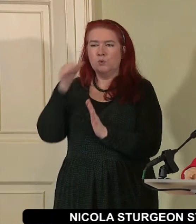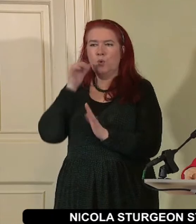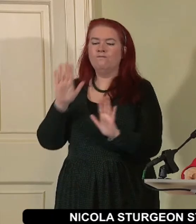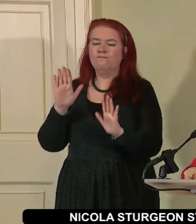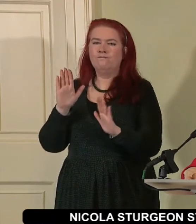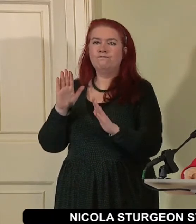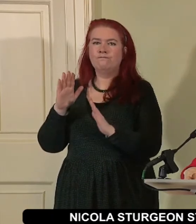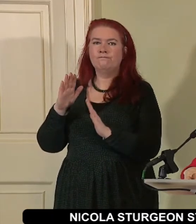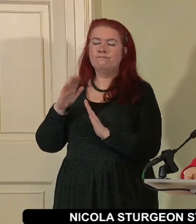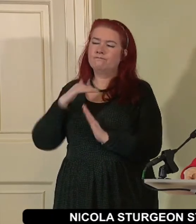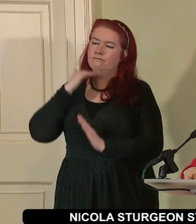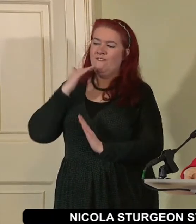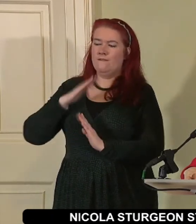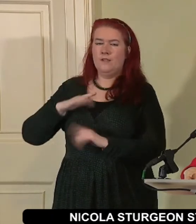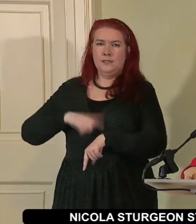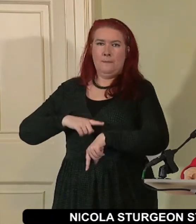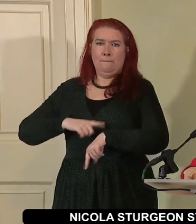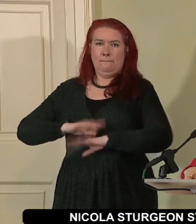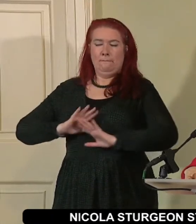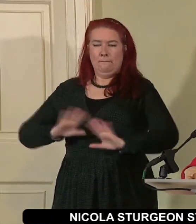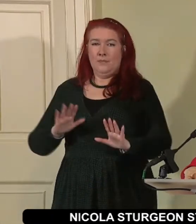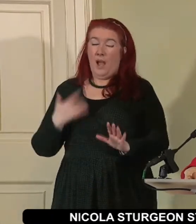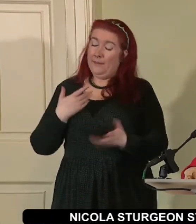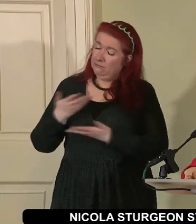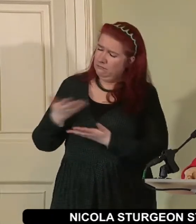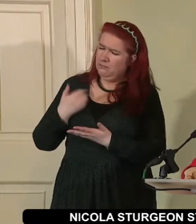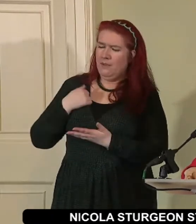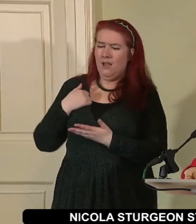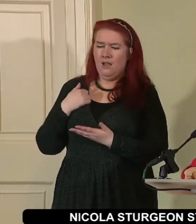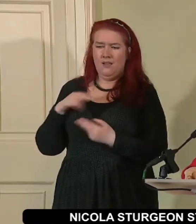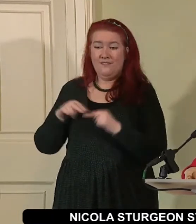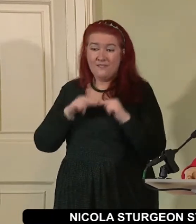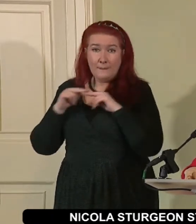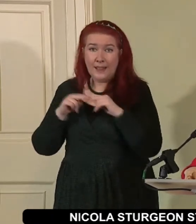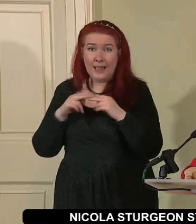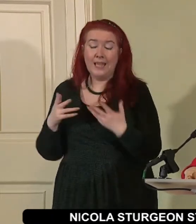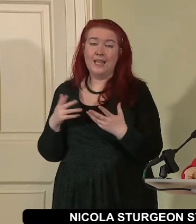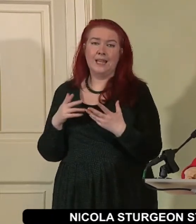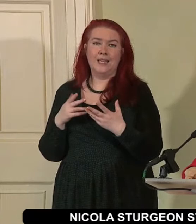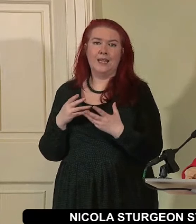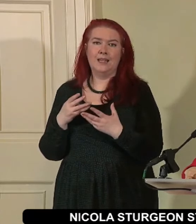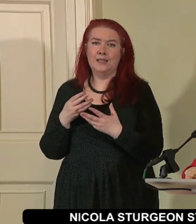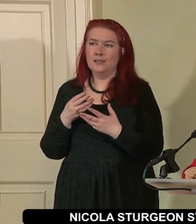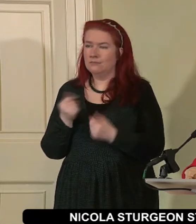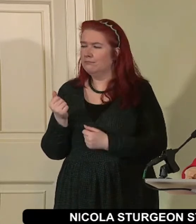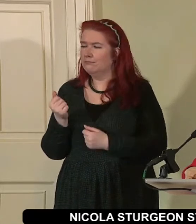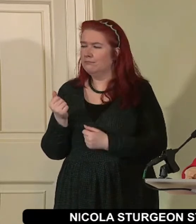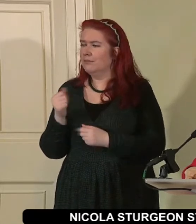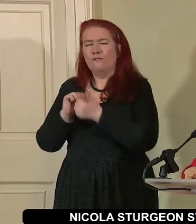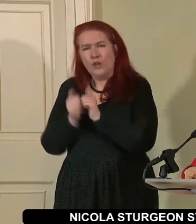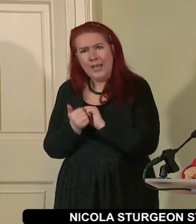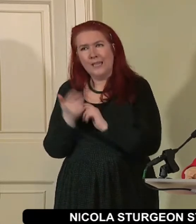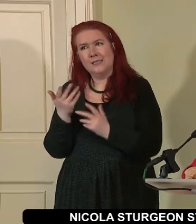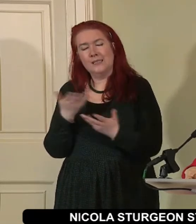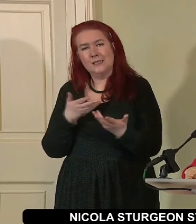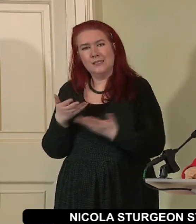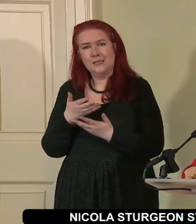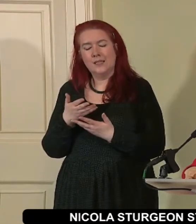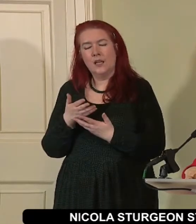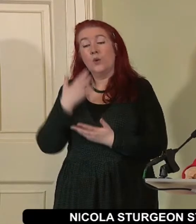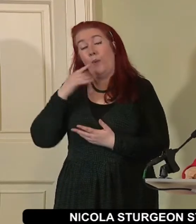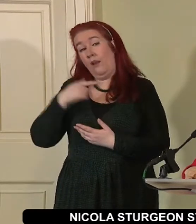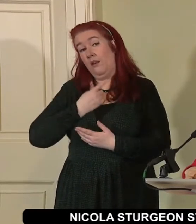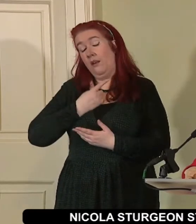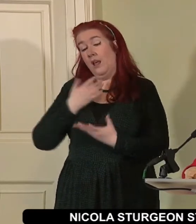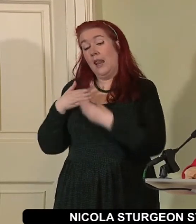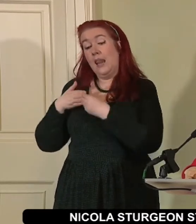terms of who I talked about, obviously my close family, the small number of friends, you know, one of the things in